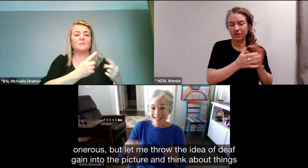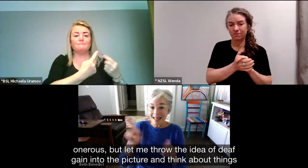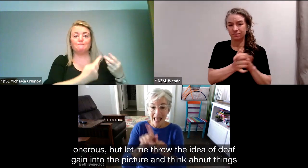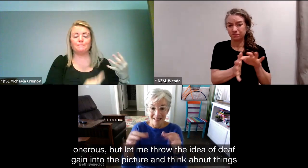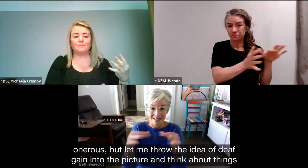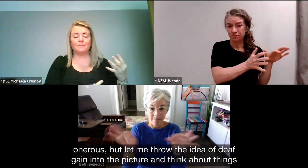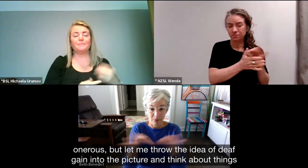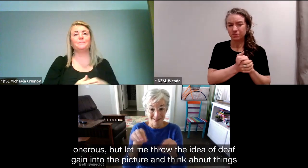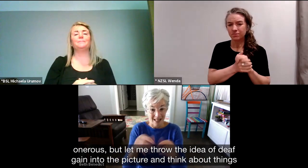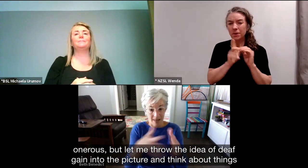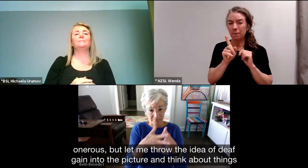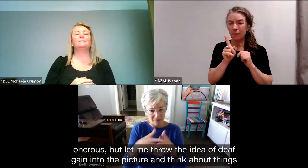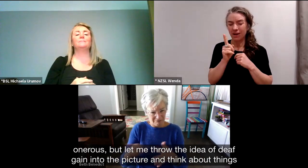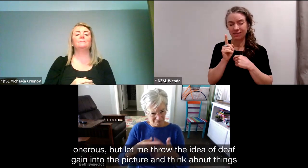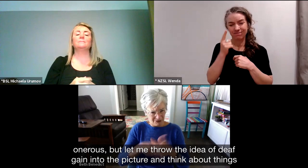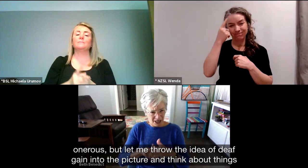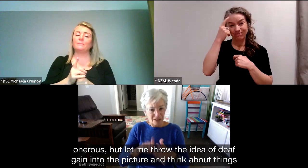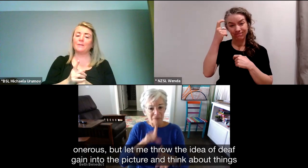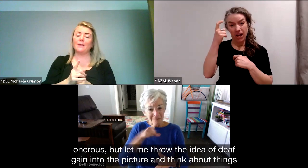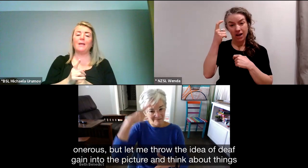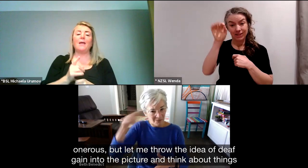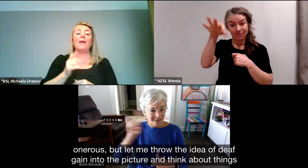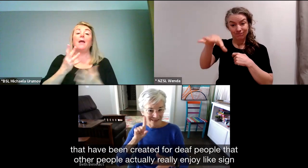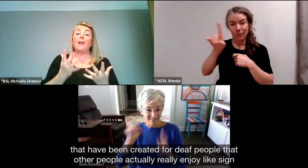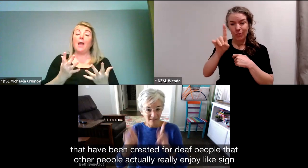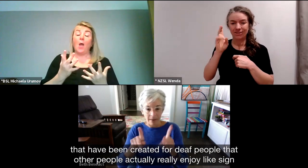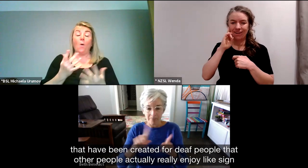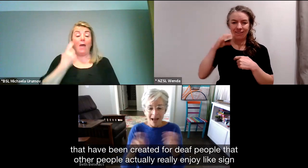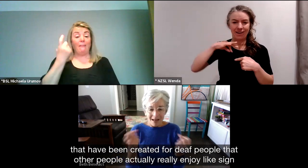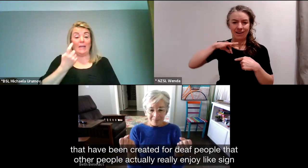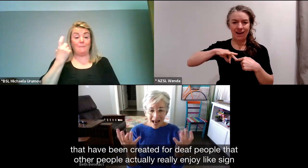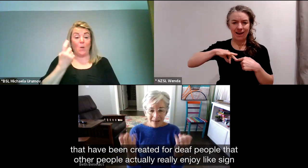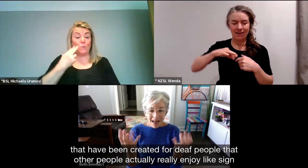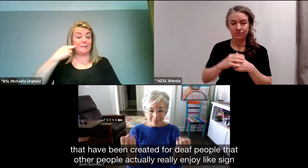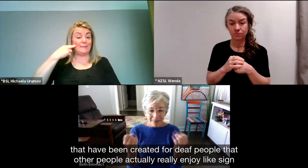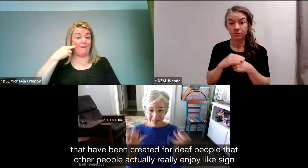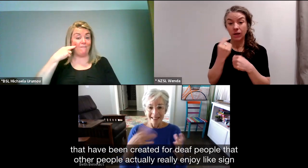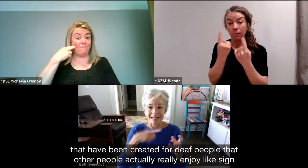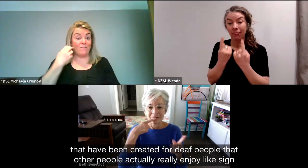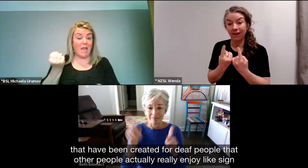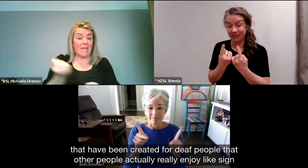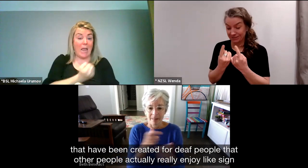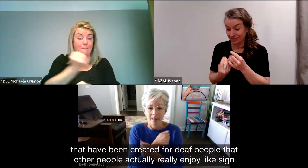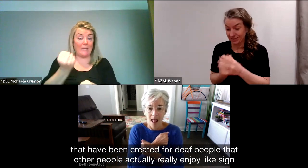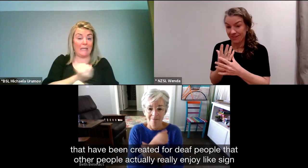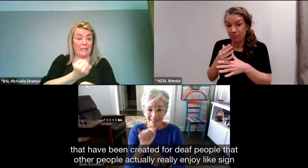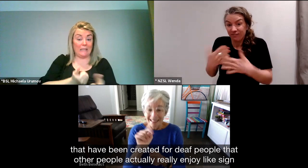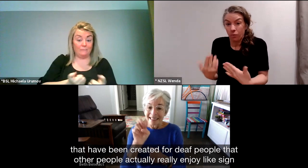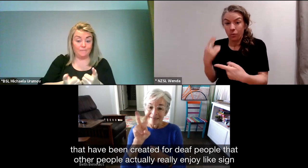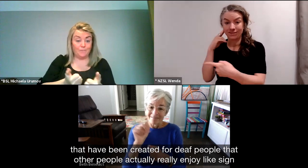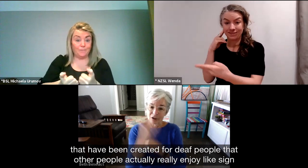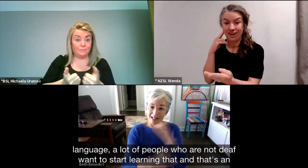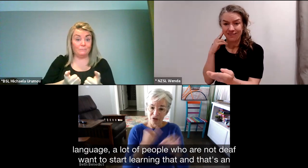throw the idea of deaf gain into the picture and think about things that have been created for deaf people that other people actually really enjoy,